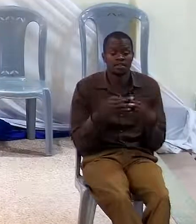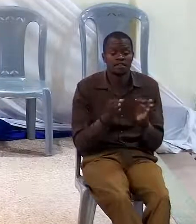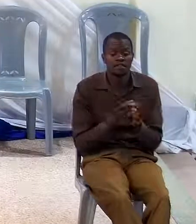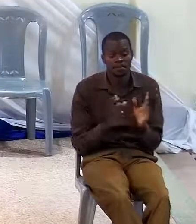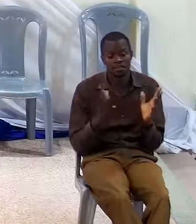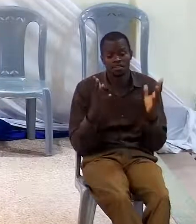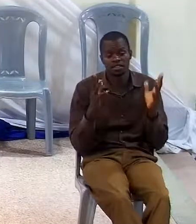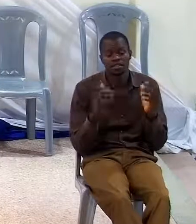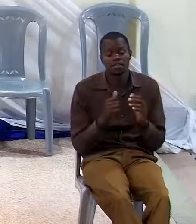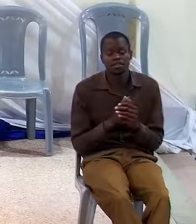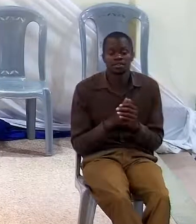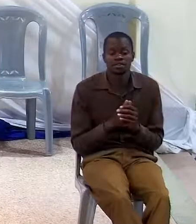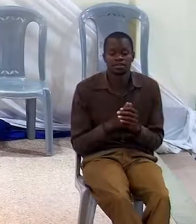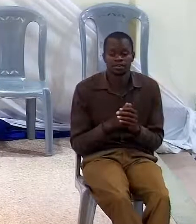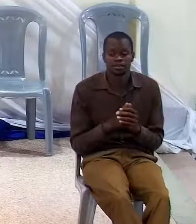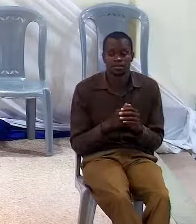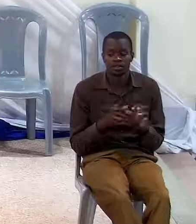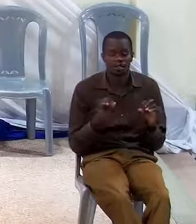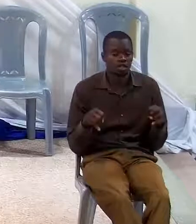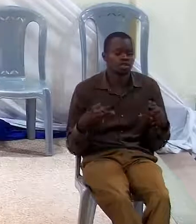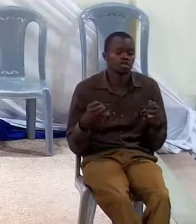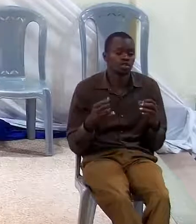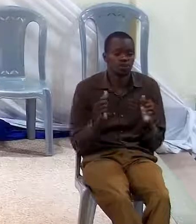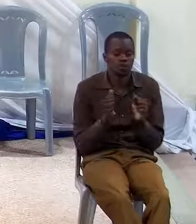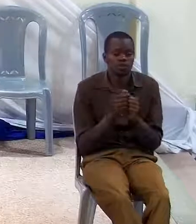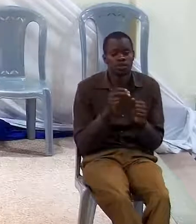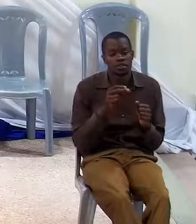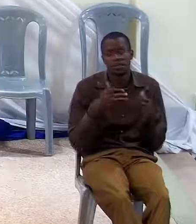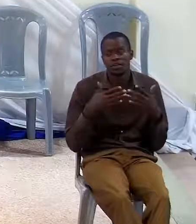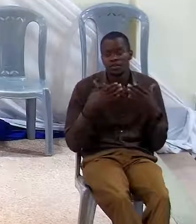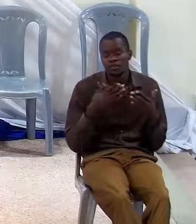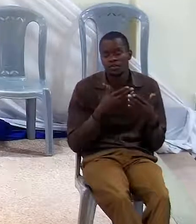with friends, and so the foods that is